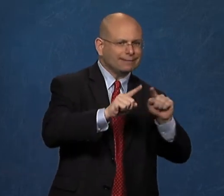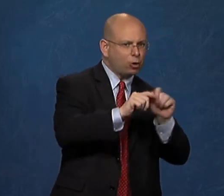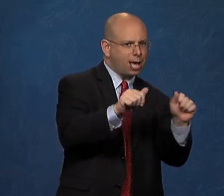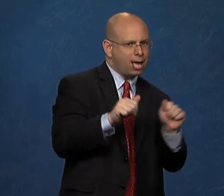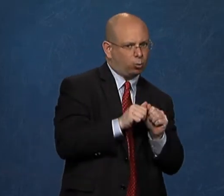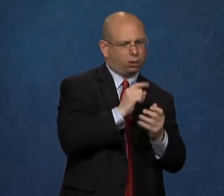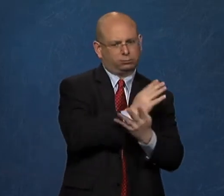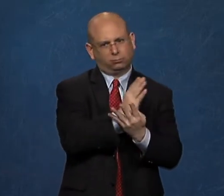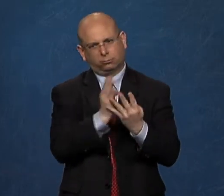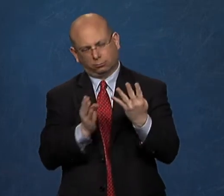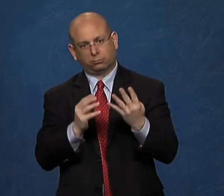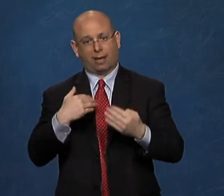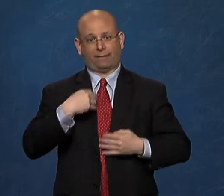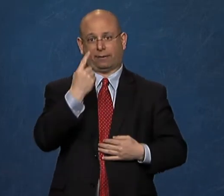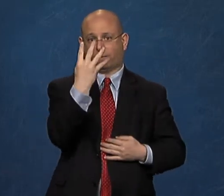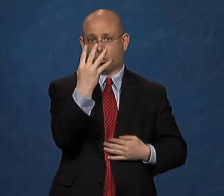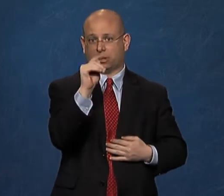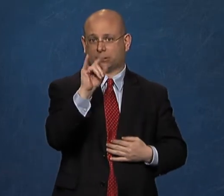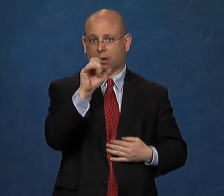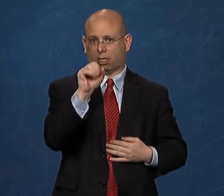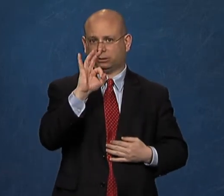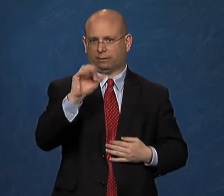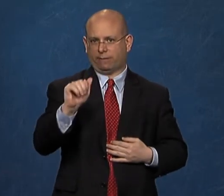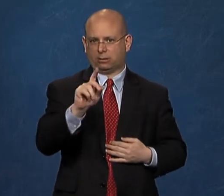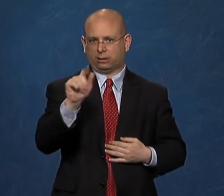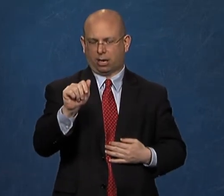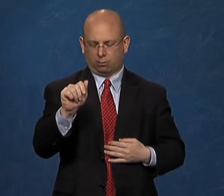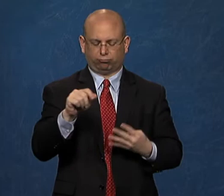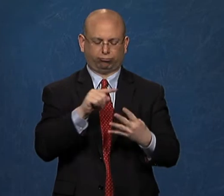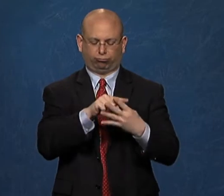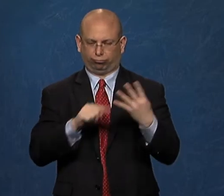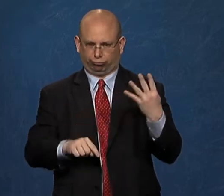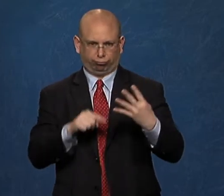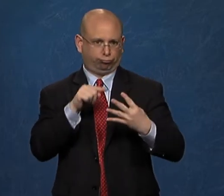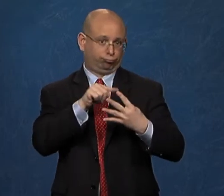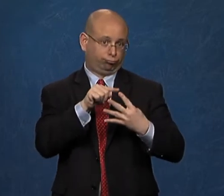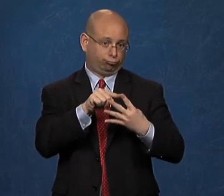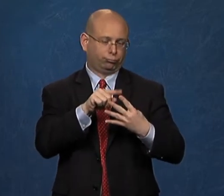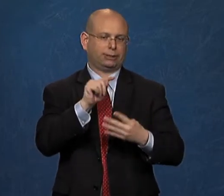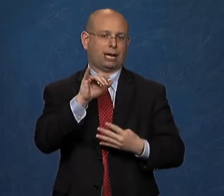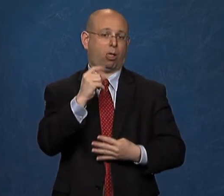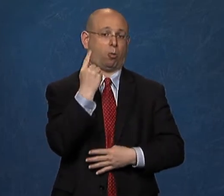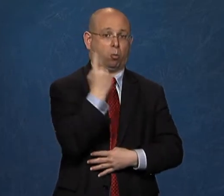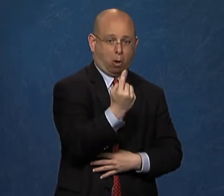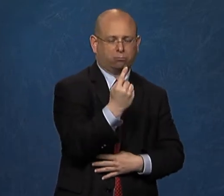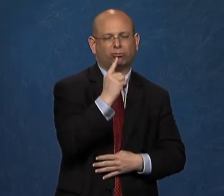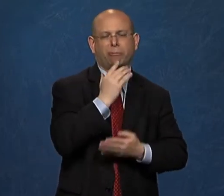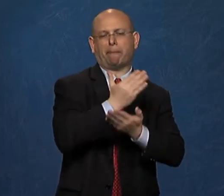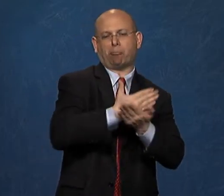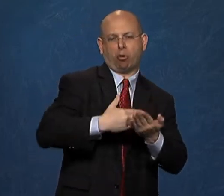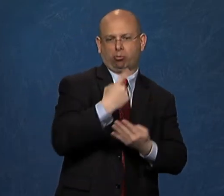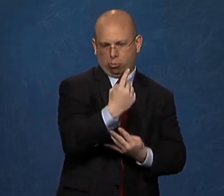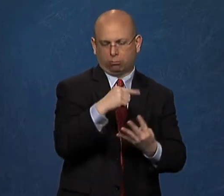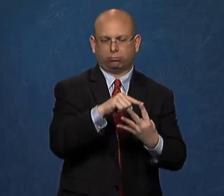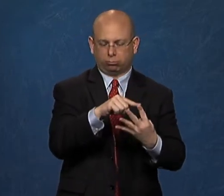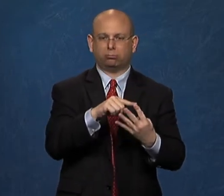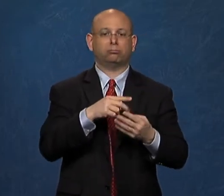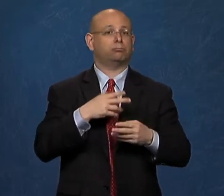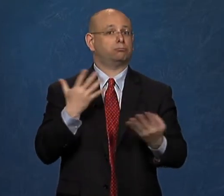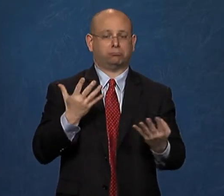compliance issues in a variety of different areas. There are 4 titles to the ADA, the first one being Title I, or Part